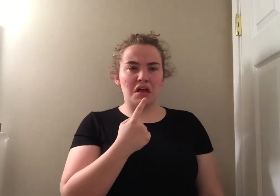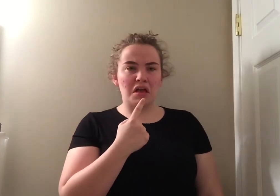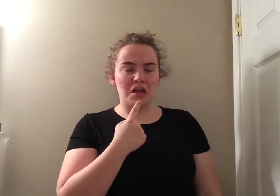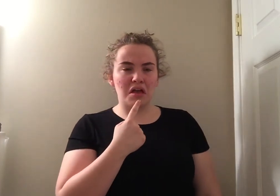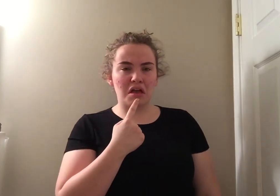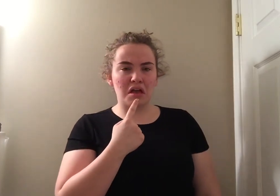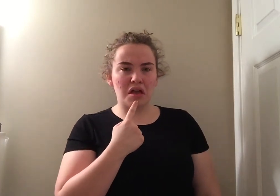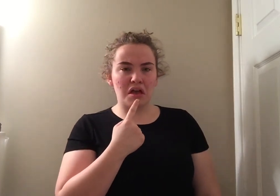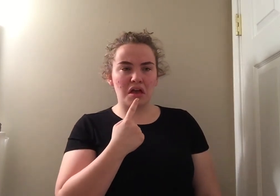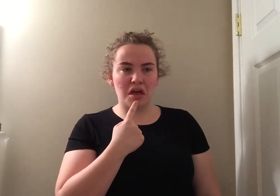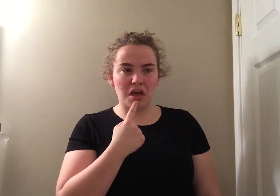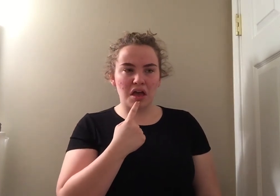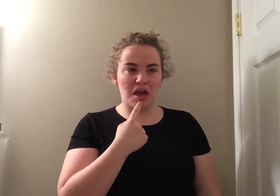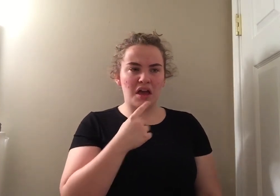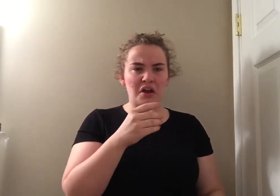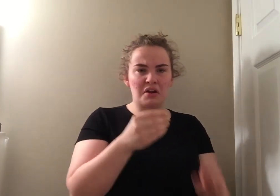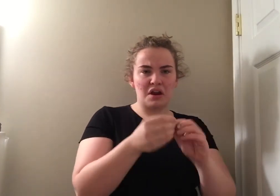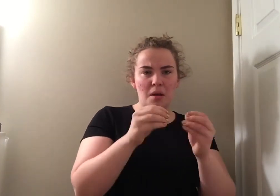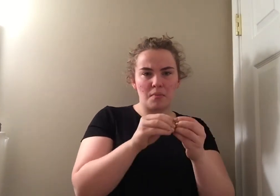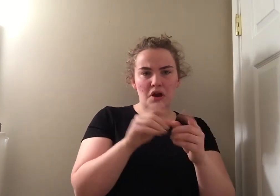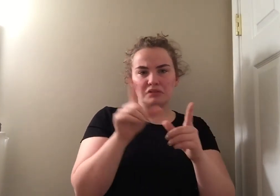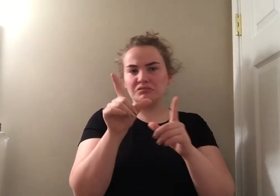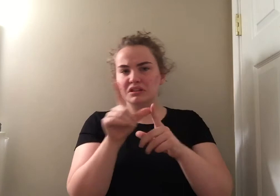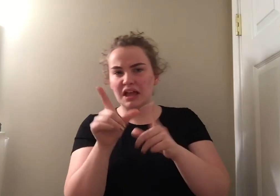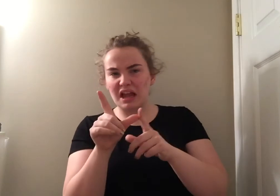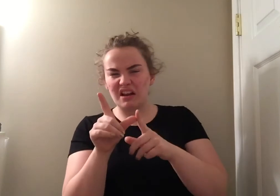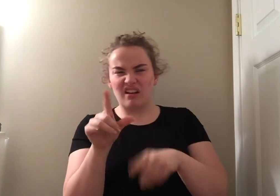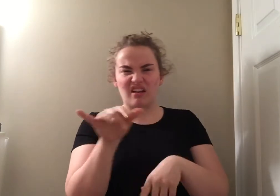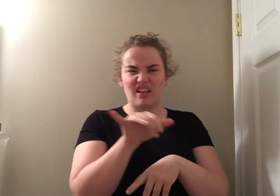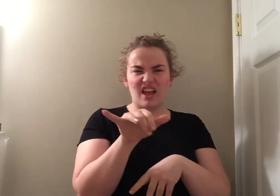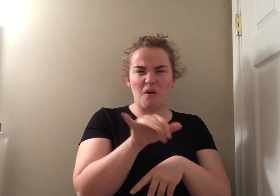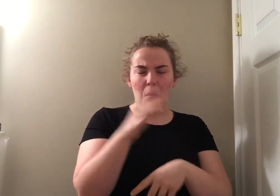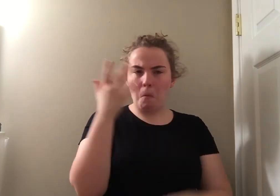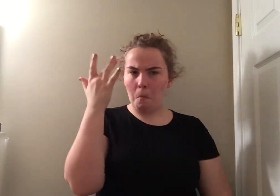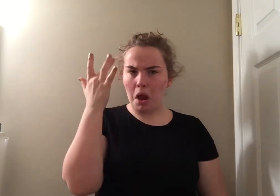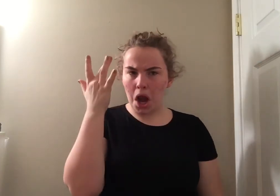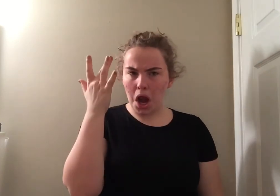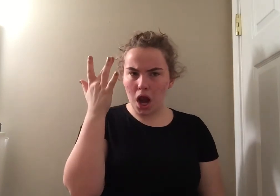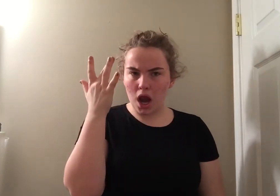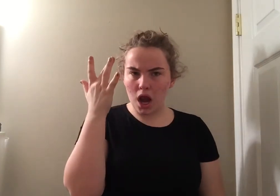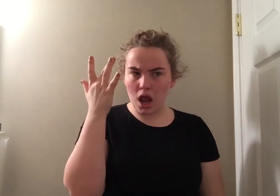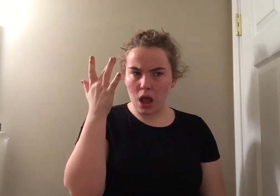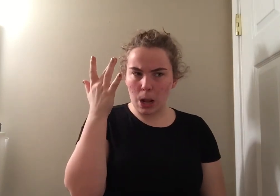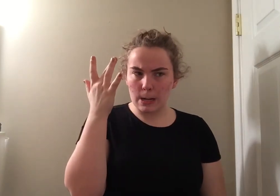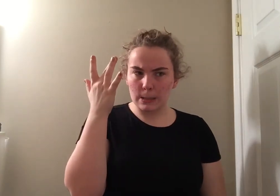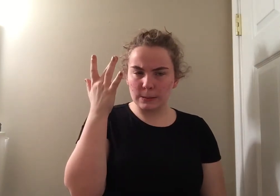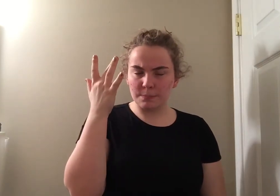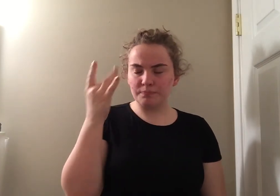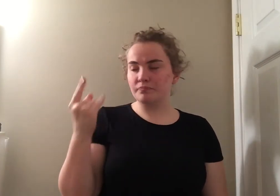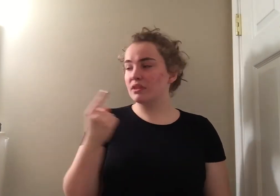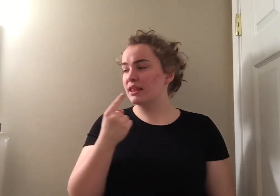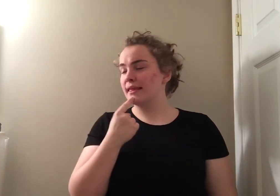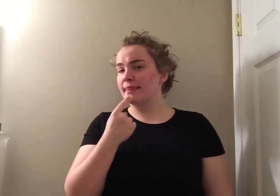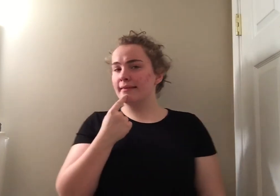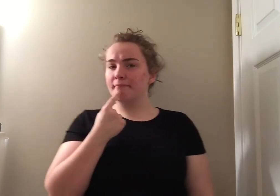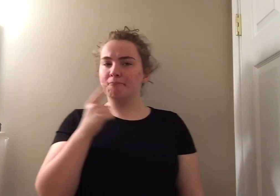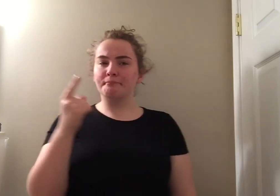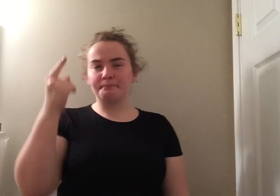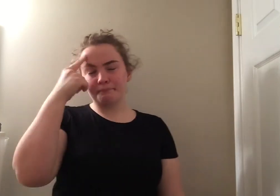that? Jalen, what do you think? I think she's saying her letters and her numbers like that so the baby could do